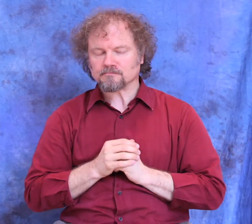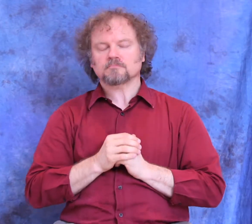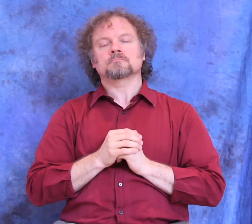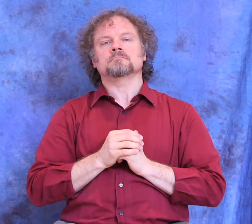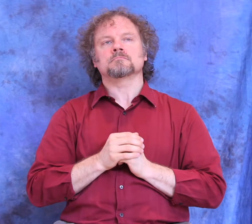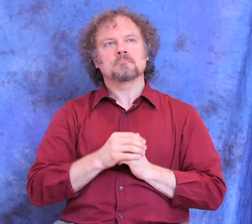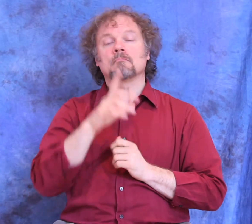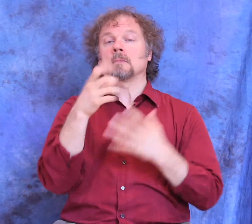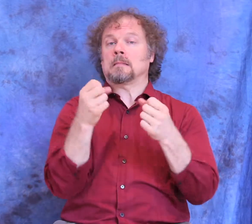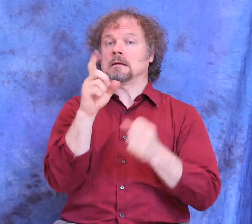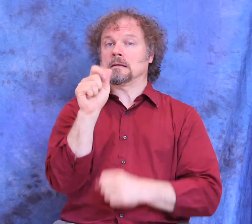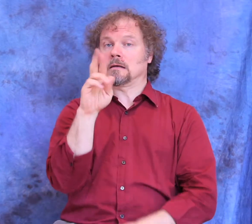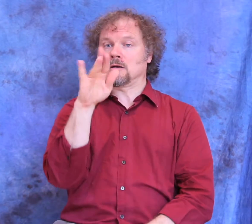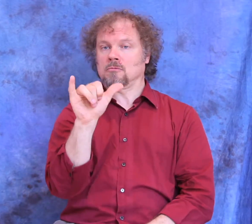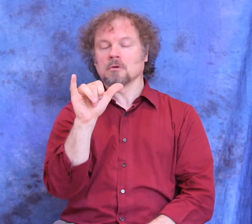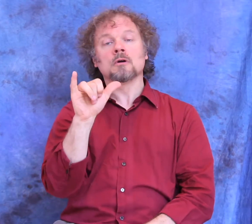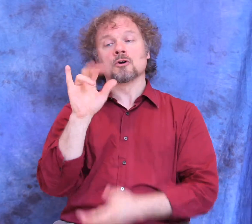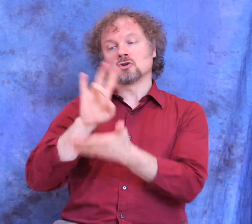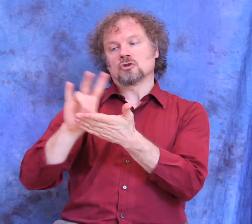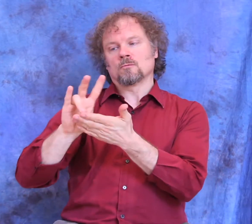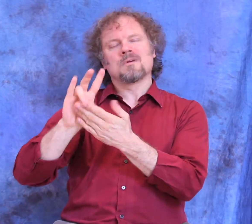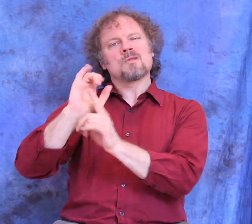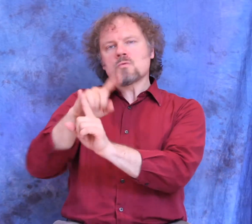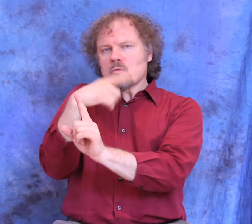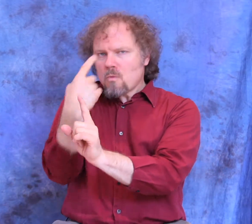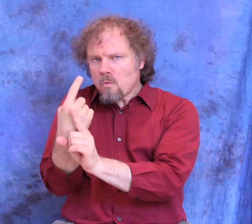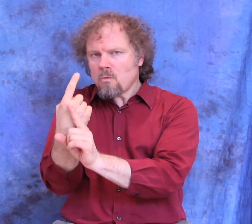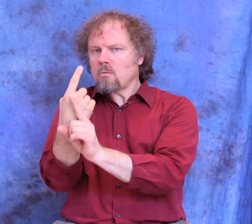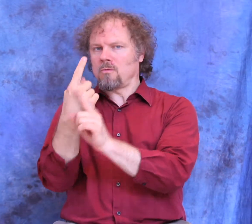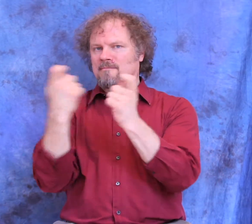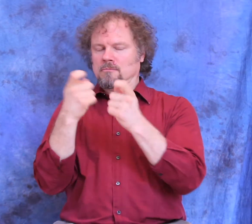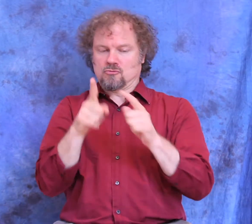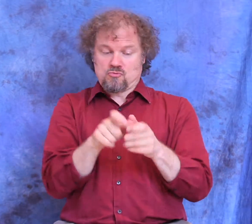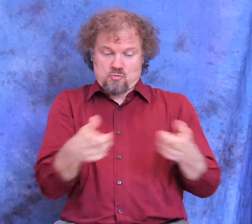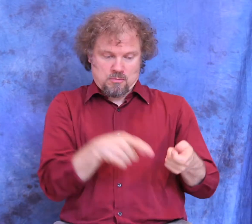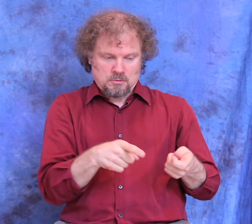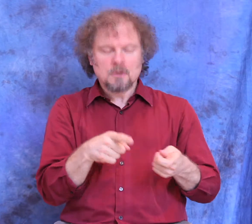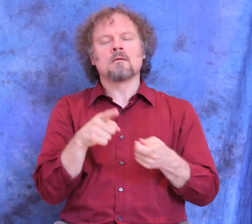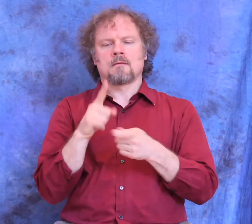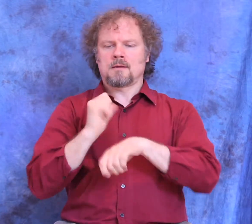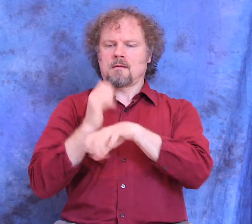Dairy. Shavuos is the only festival given in the Torah on which there is a custom to eat dairy